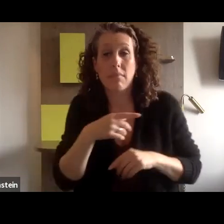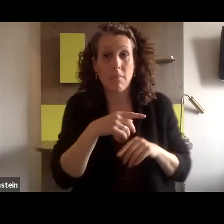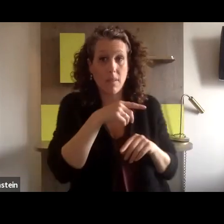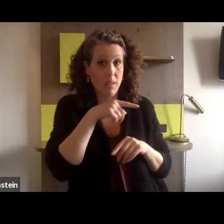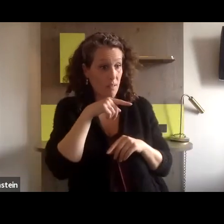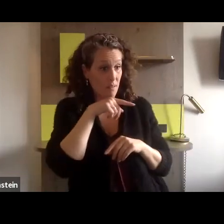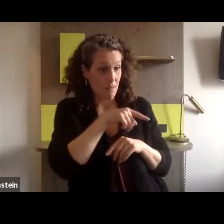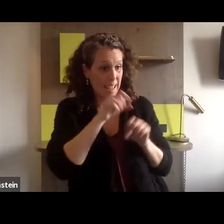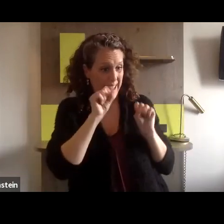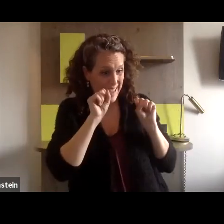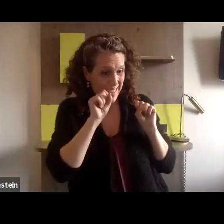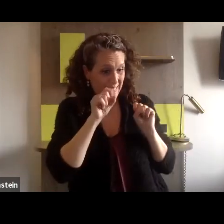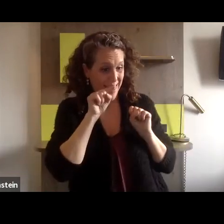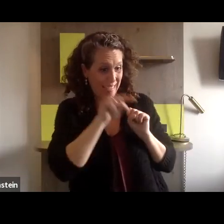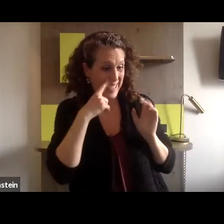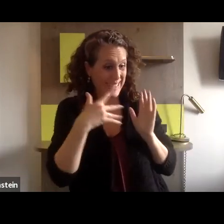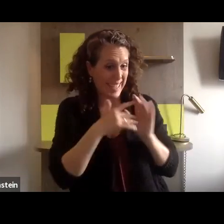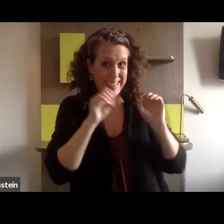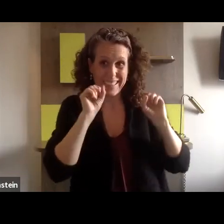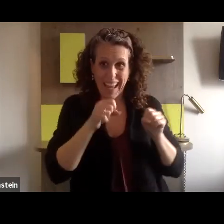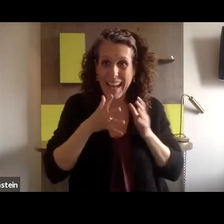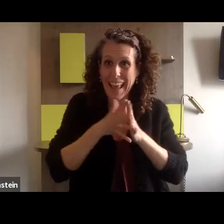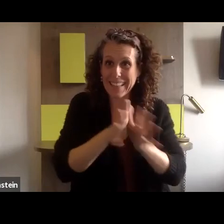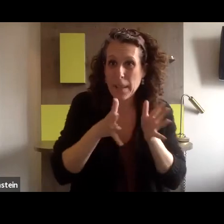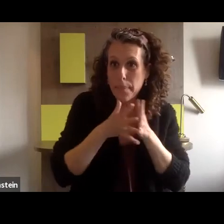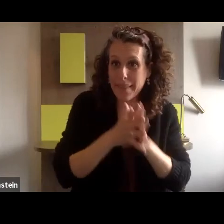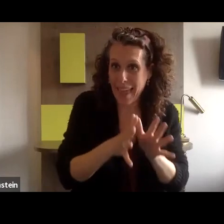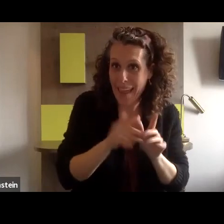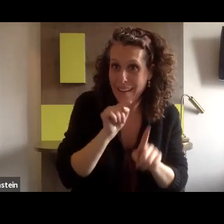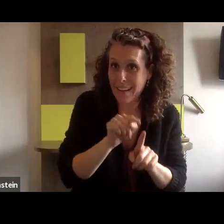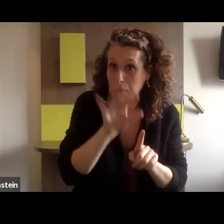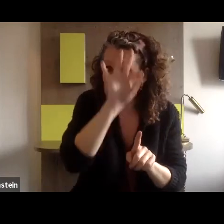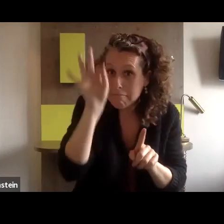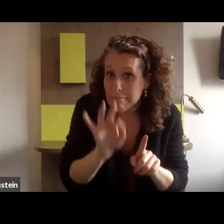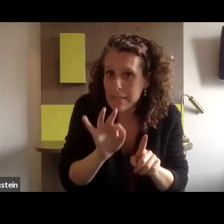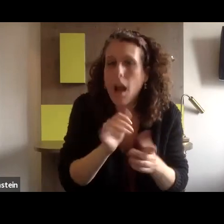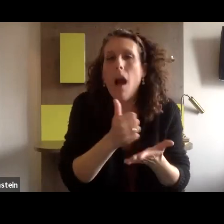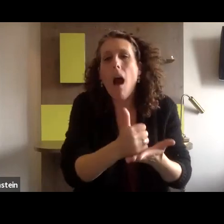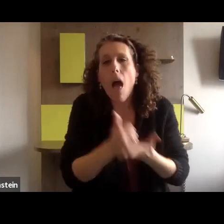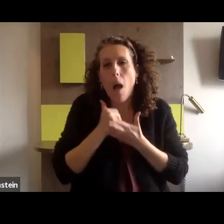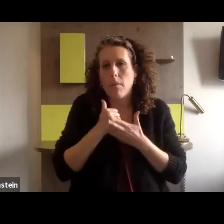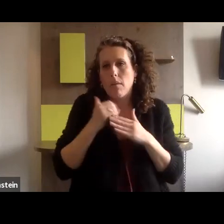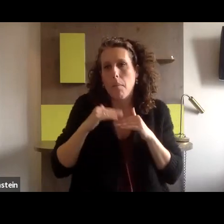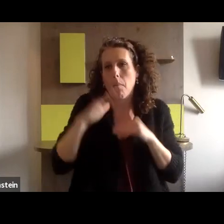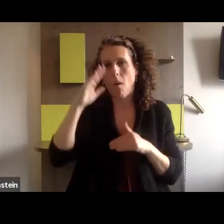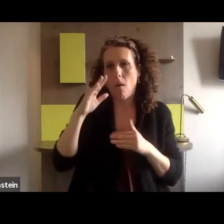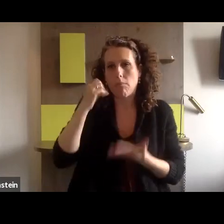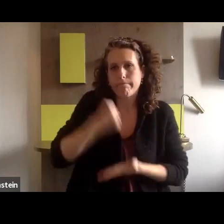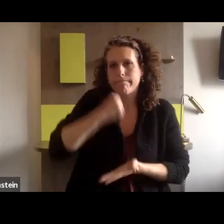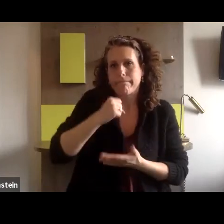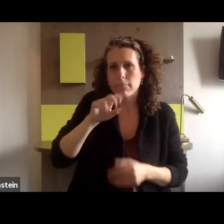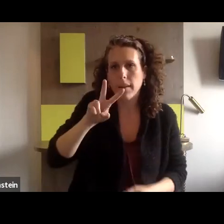test performances, just to approach validity. So those are just, small steps.